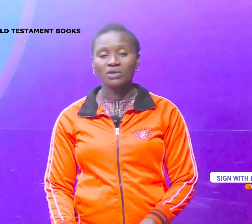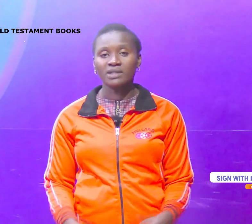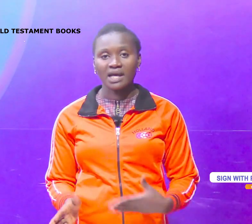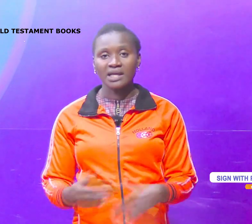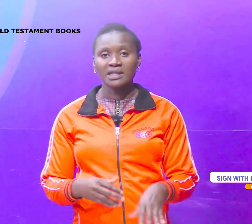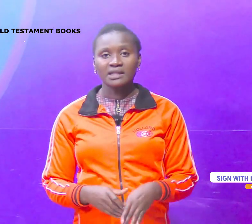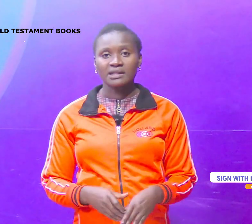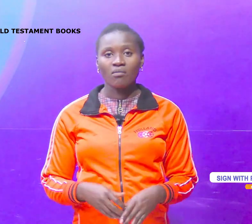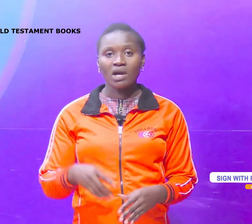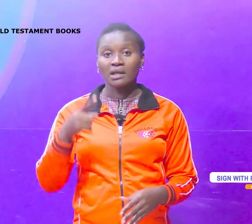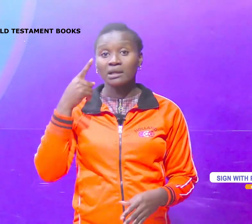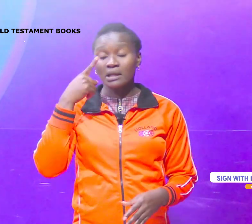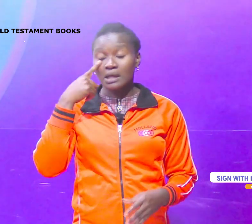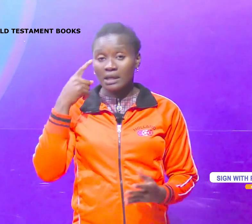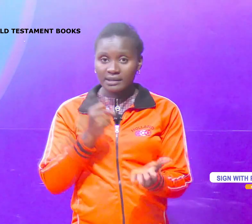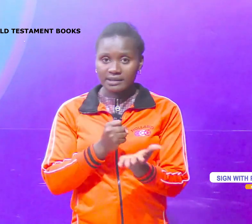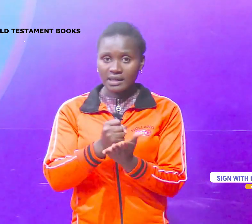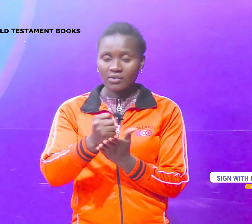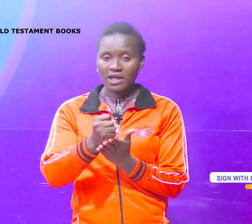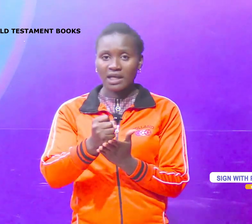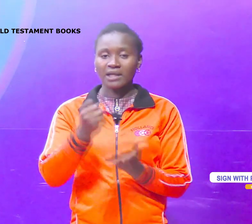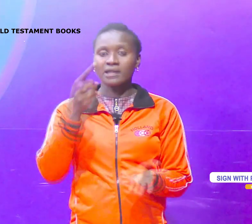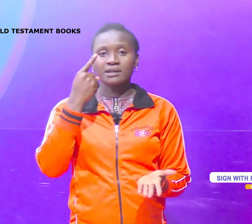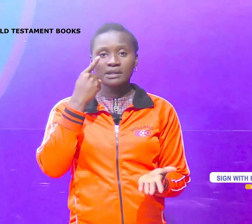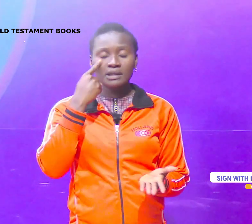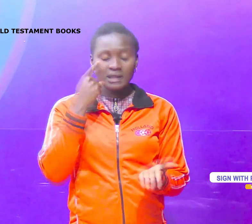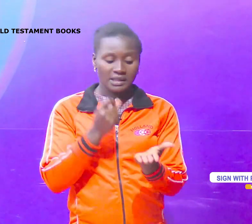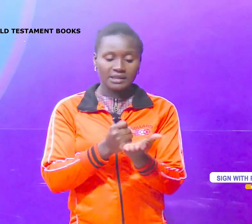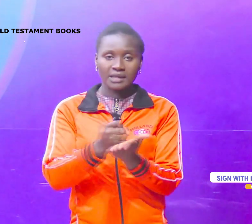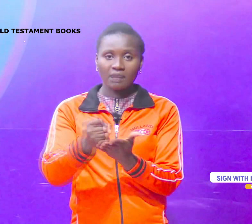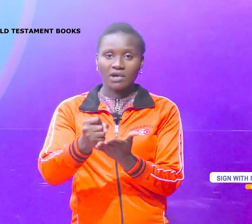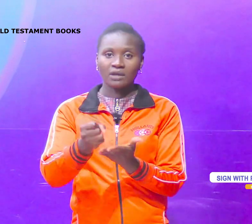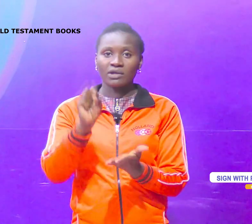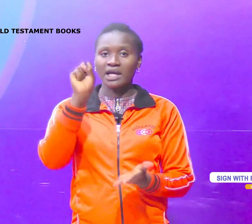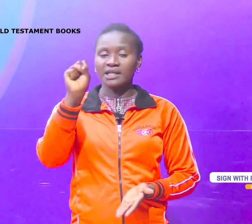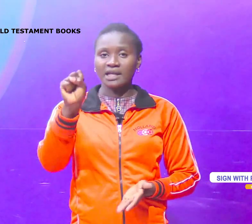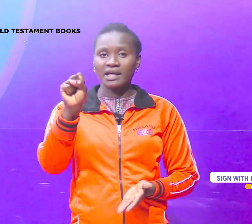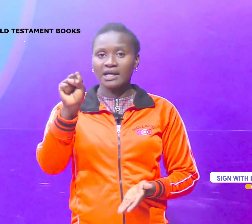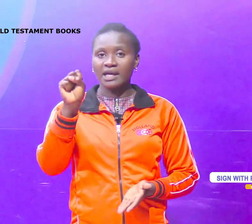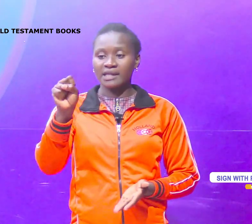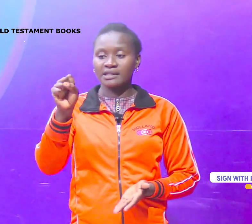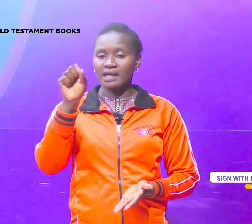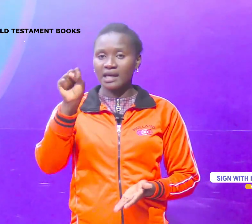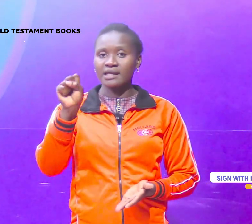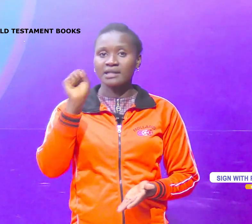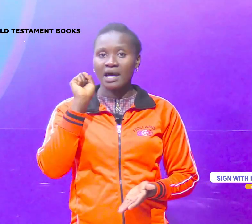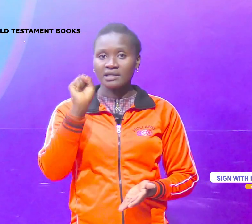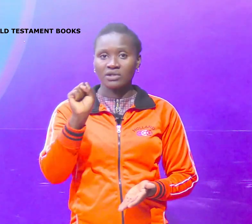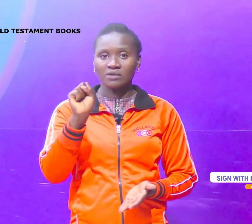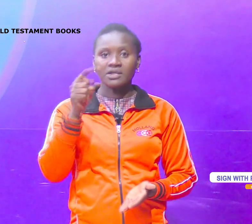sign Samuel? Samuel, like this. Samuel, with a letter S. S, hand shaped, like